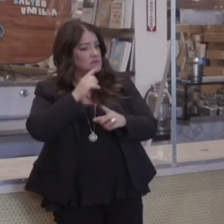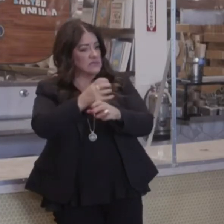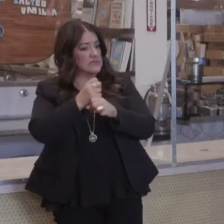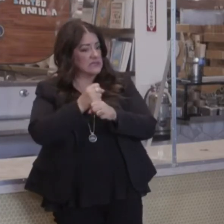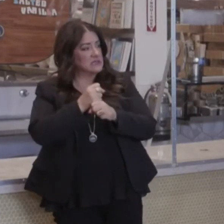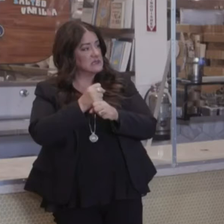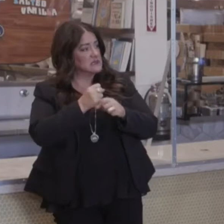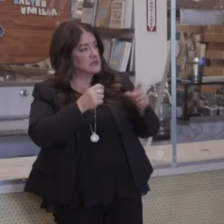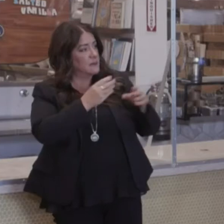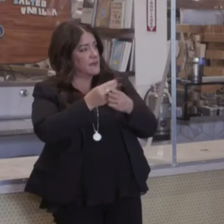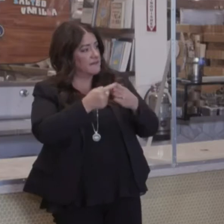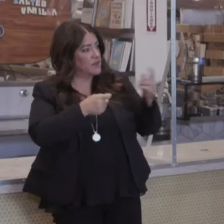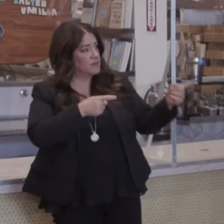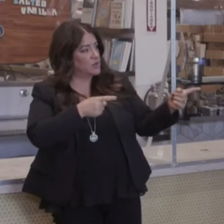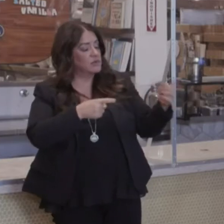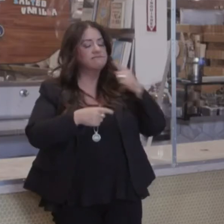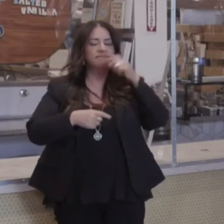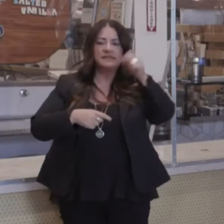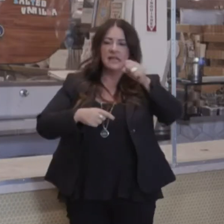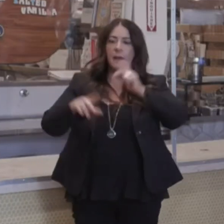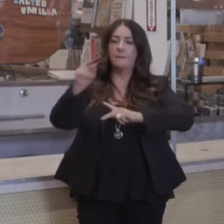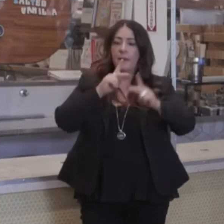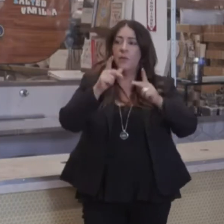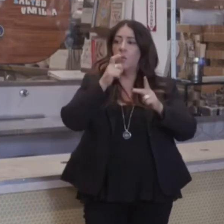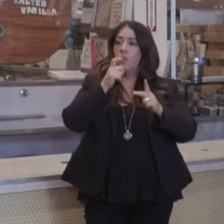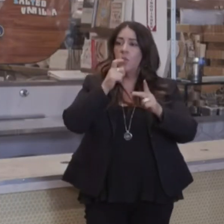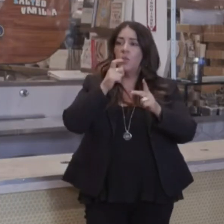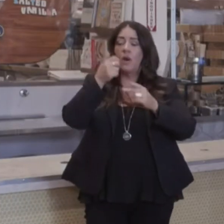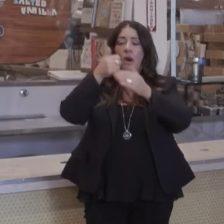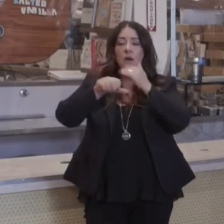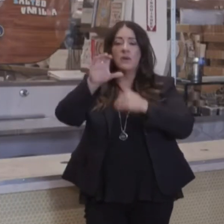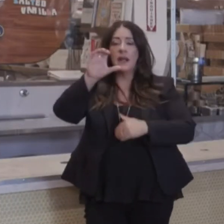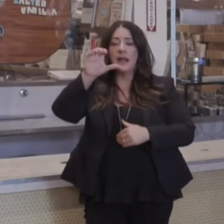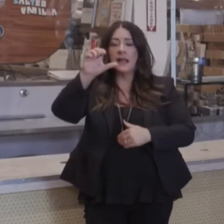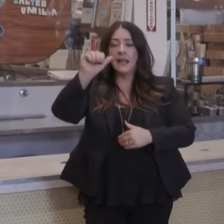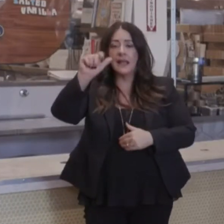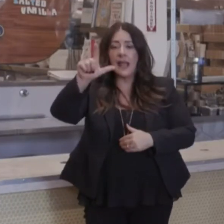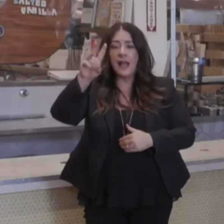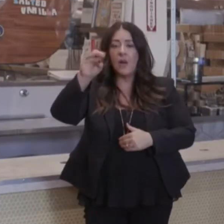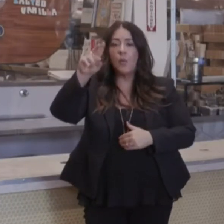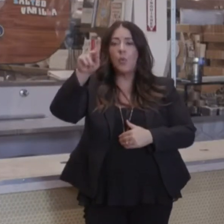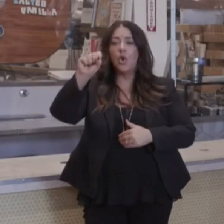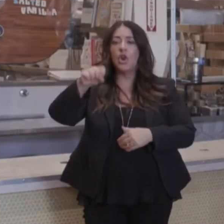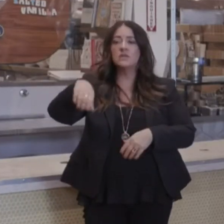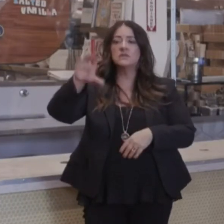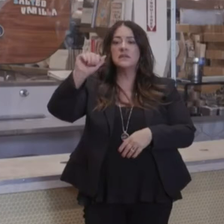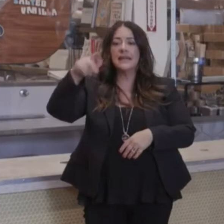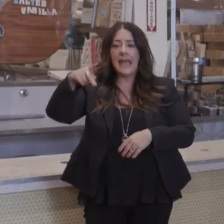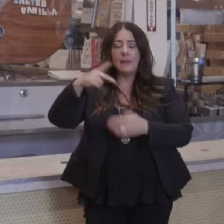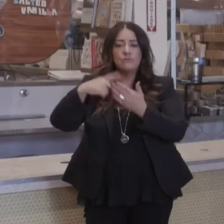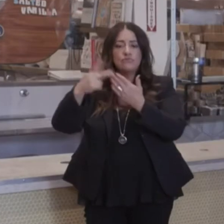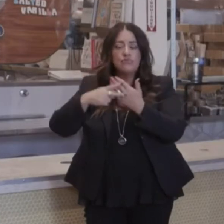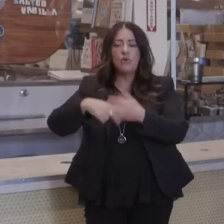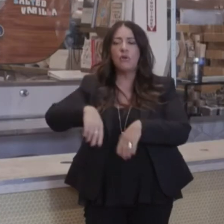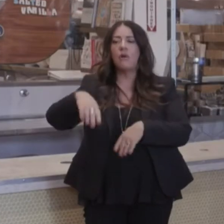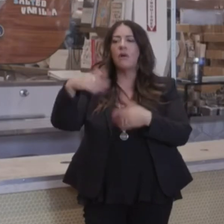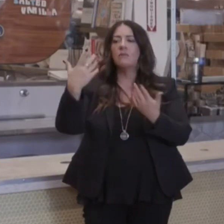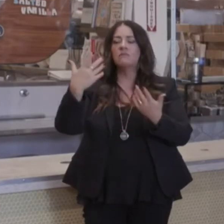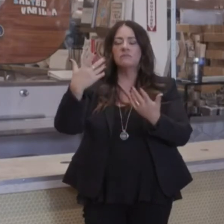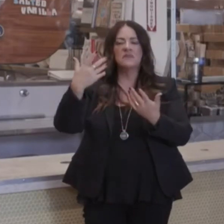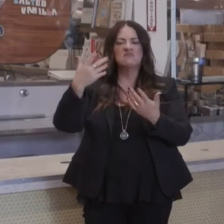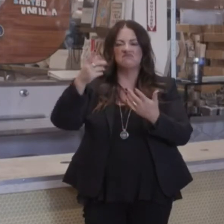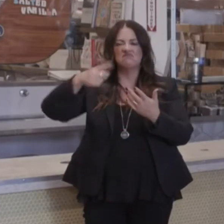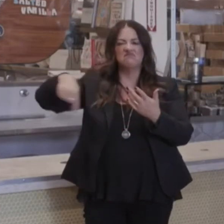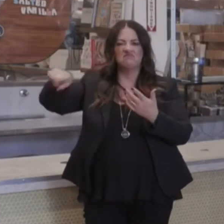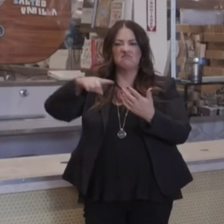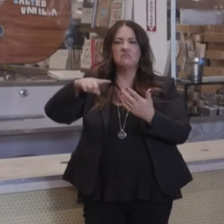under this? Yeah, so it's CalWORKS, the CAPI program. CAPI program is relatively modest, about 15,000 people. CalWORKS beneficiaries